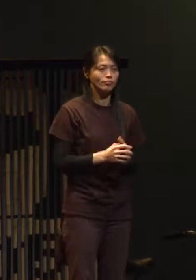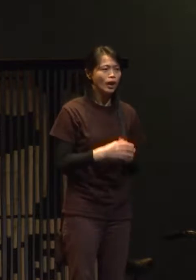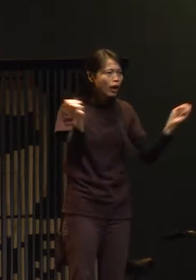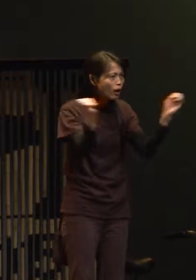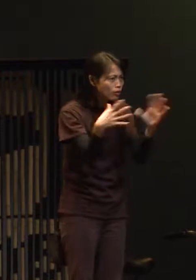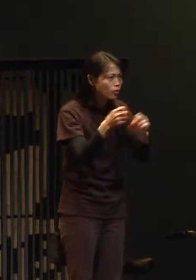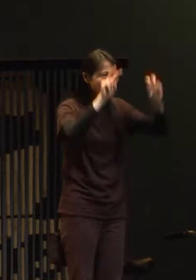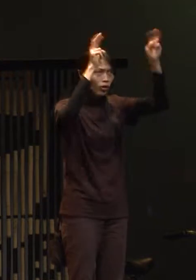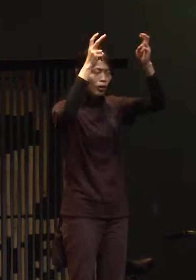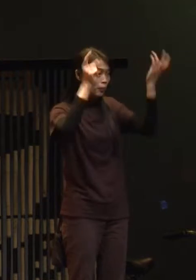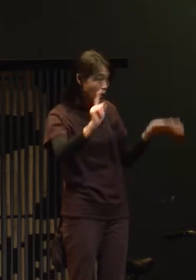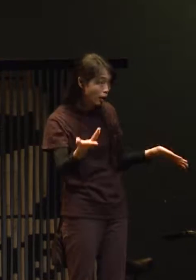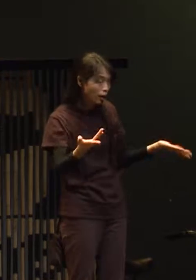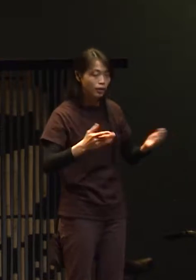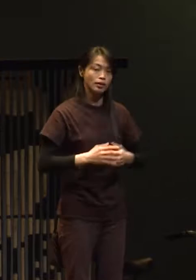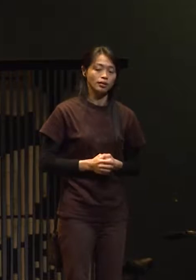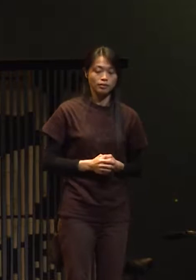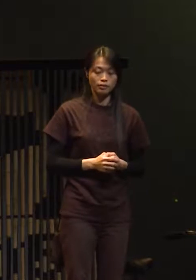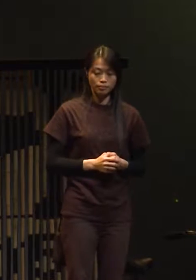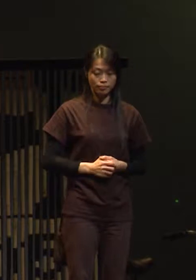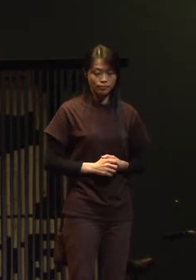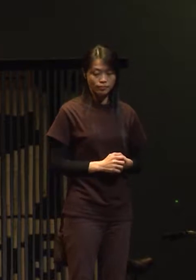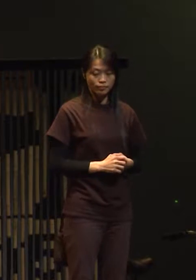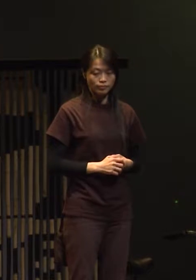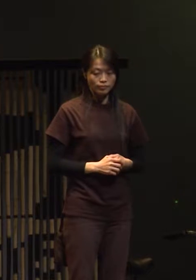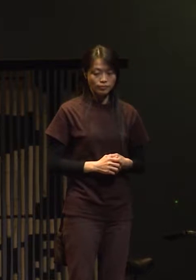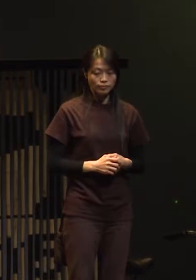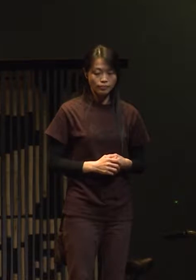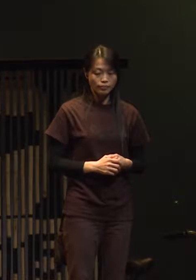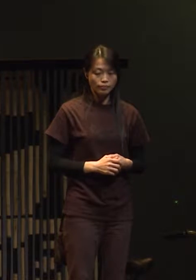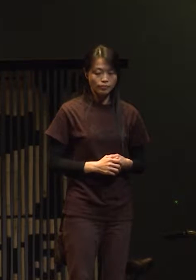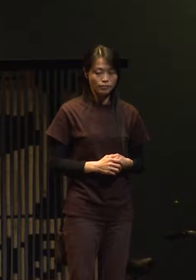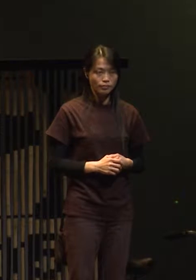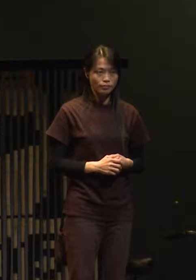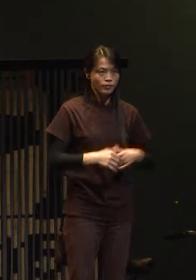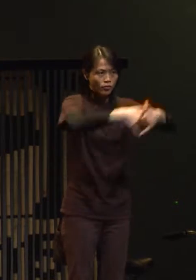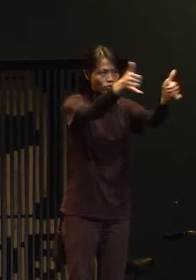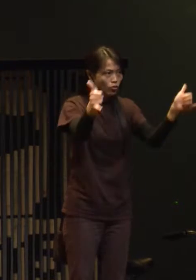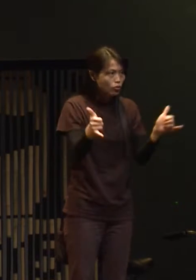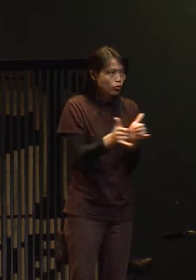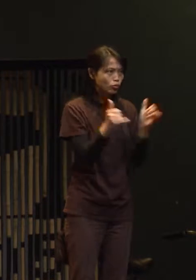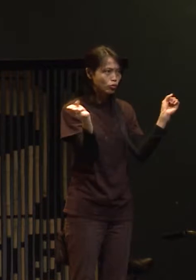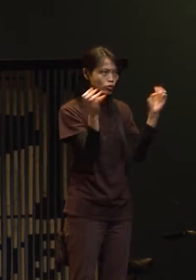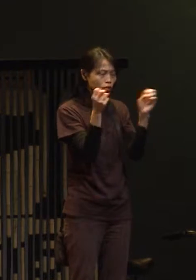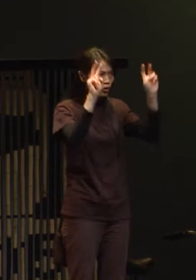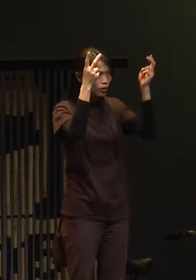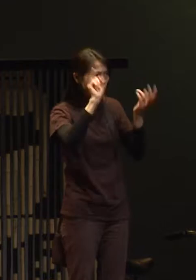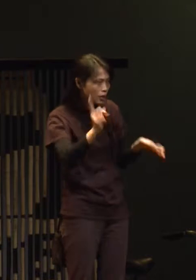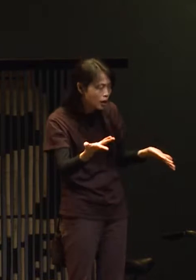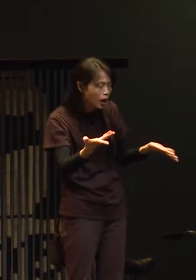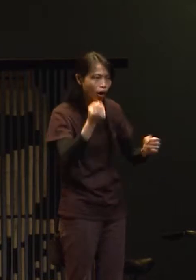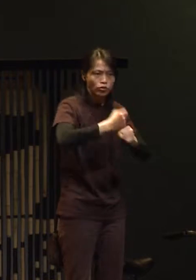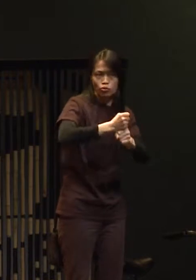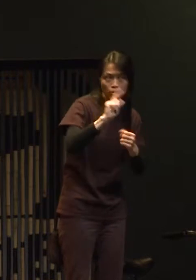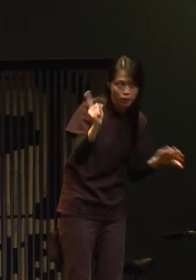what kind of perceiving, what kind of imagining can we do in this assembly? And also, you might wonder,